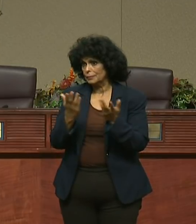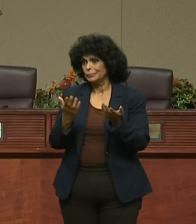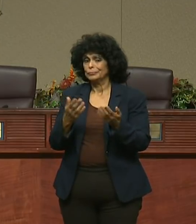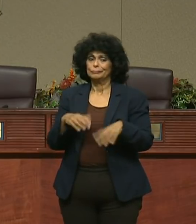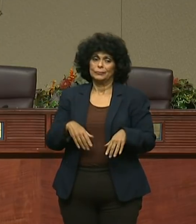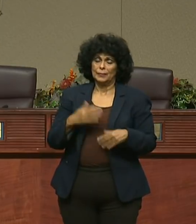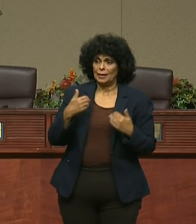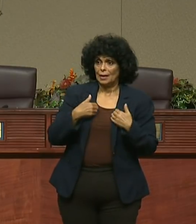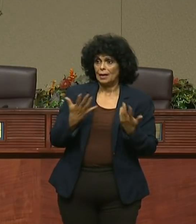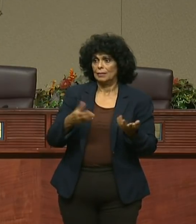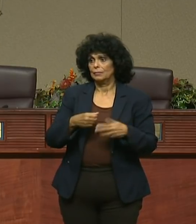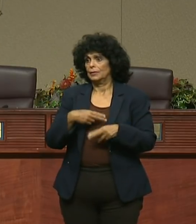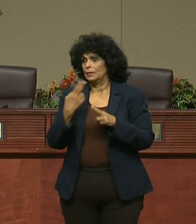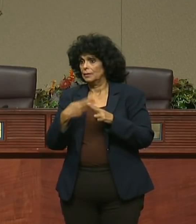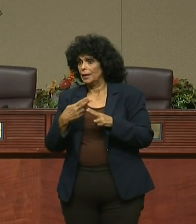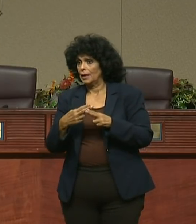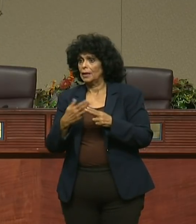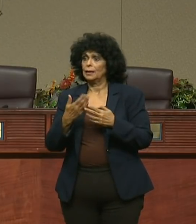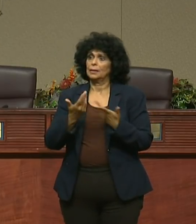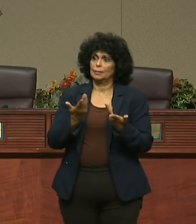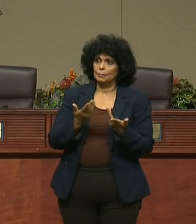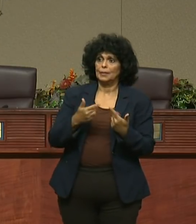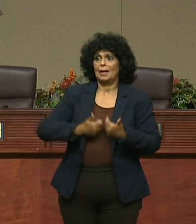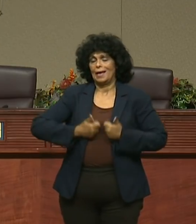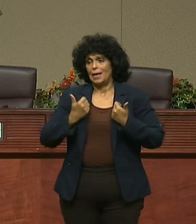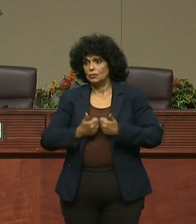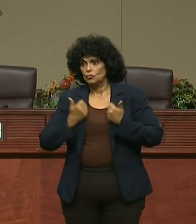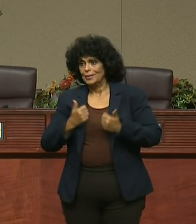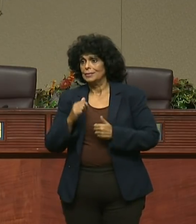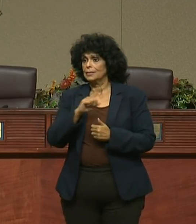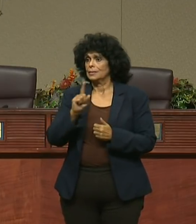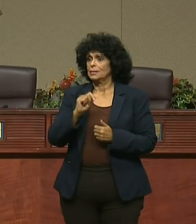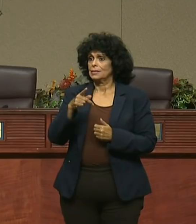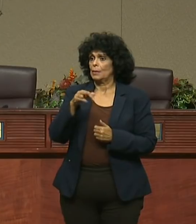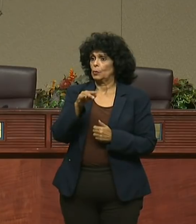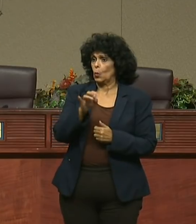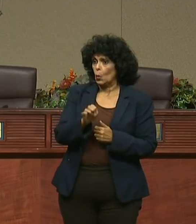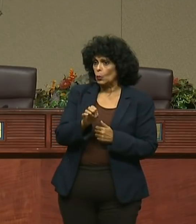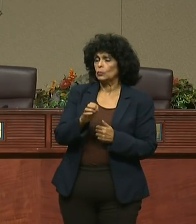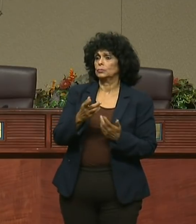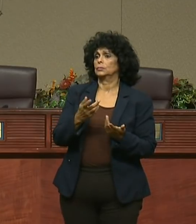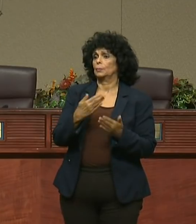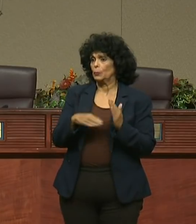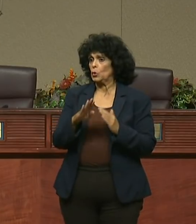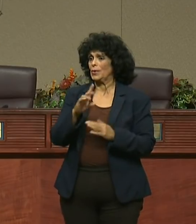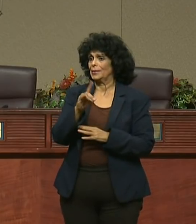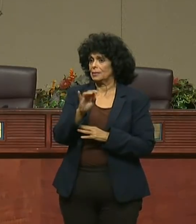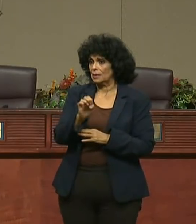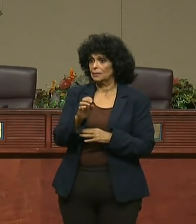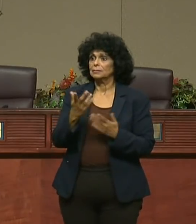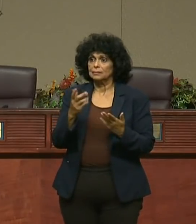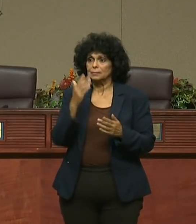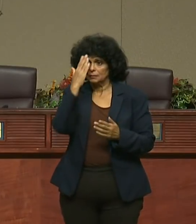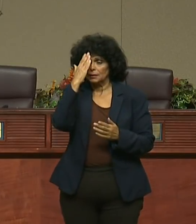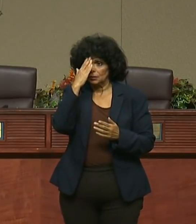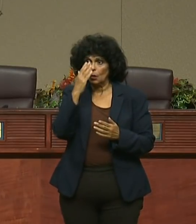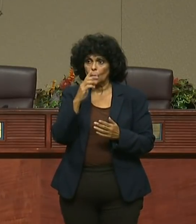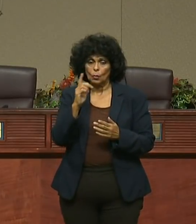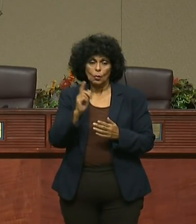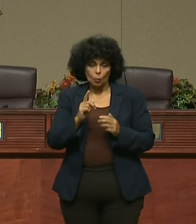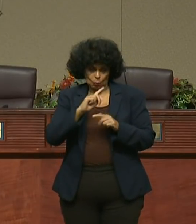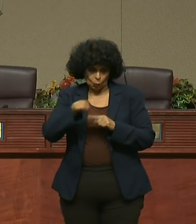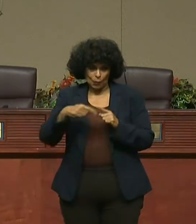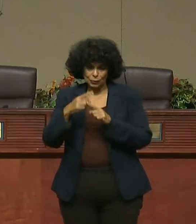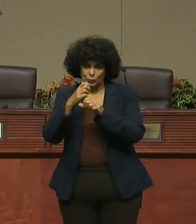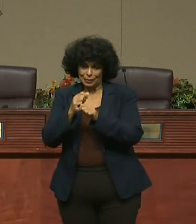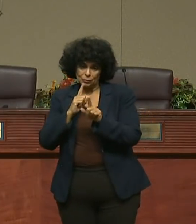address, and zip code. And that has to be also how the test result is assigned to which municipality when you get the